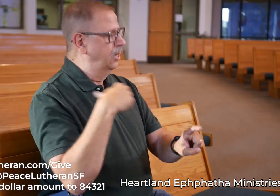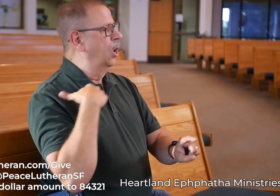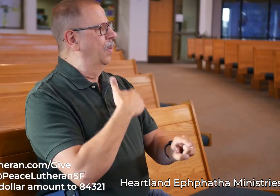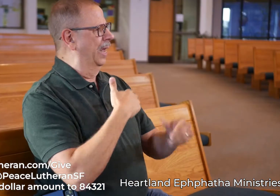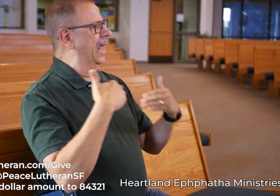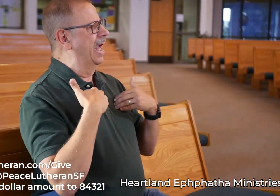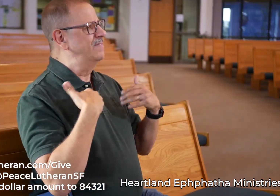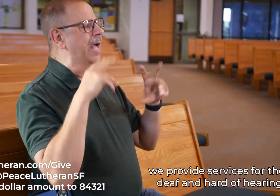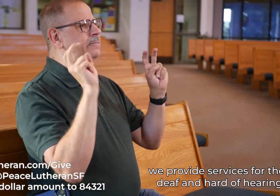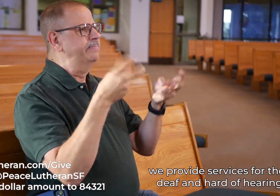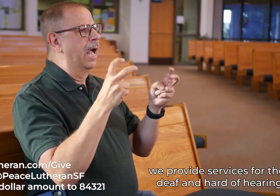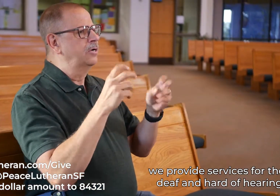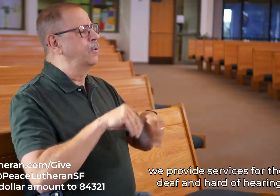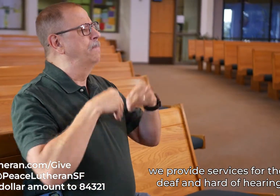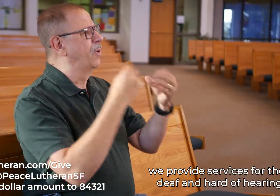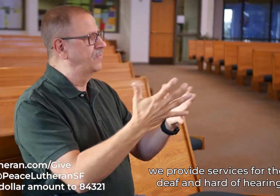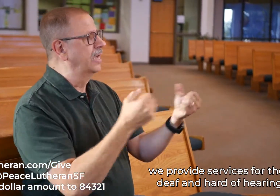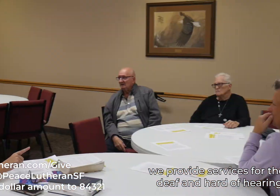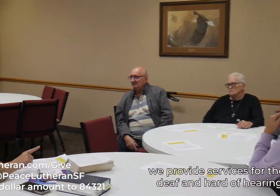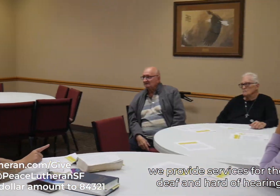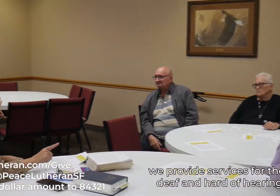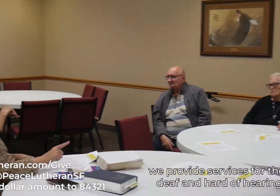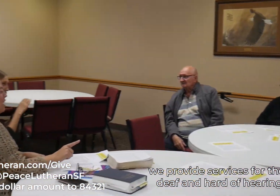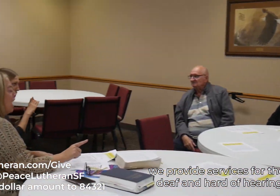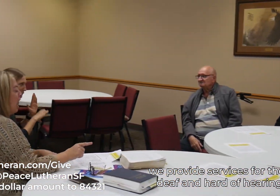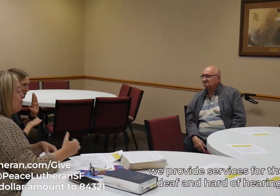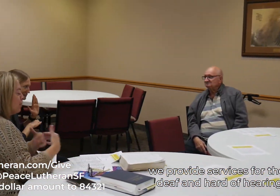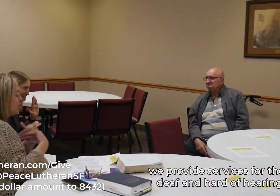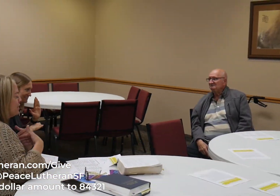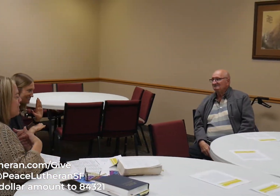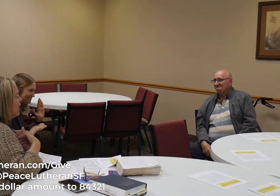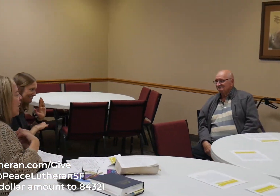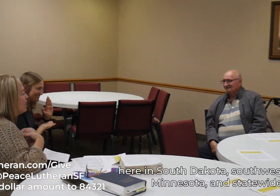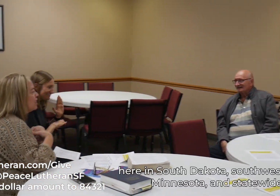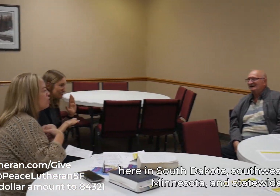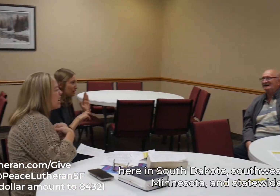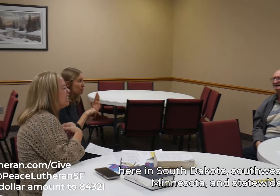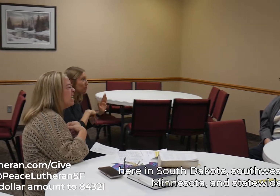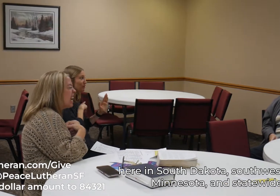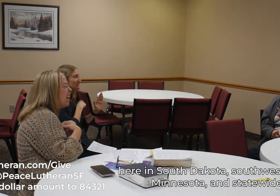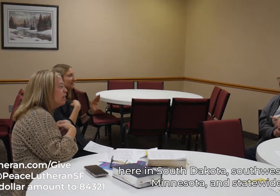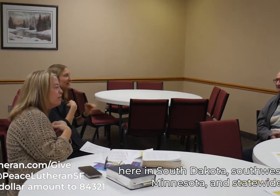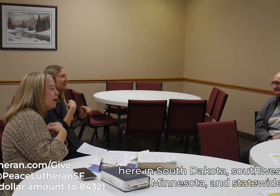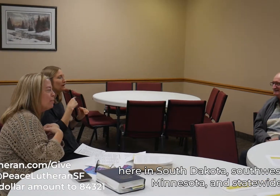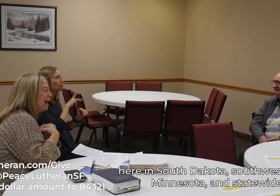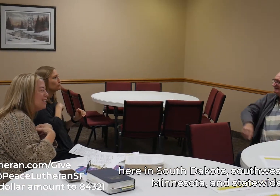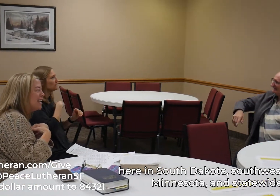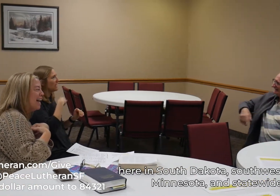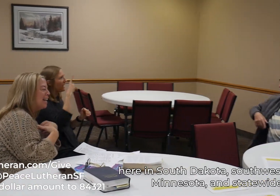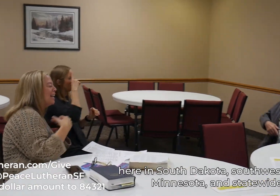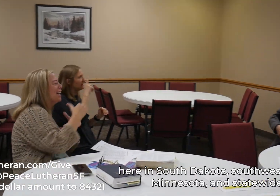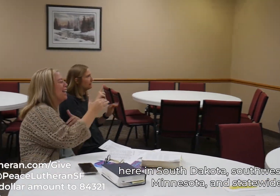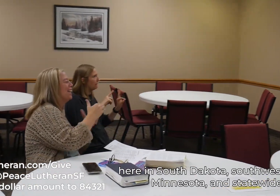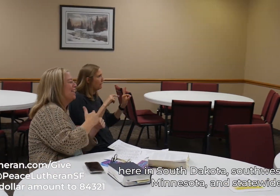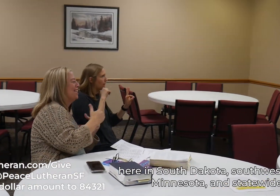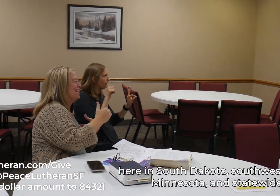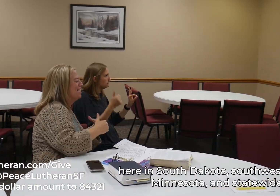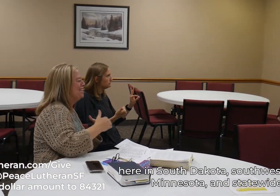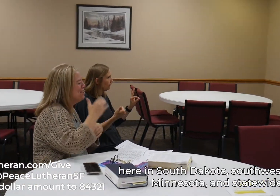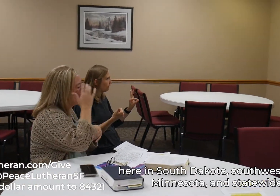Ministries. We provide services for the deaf and hard of hearing here in South Dakota, Southwest Minnesota, and statewide.